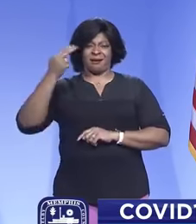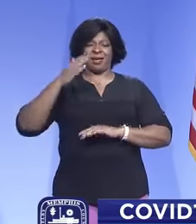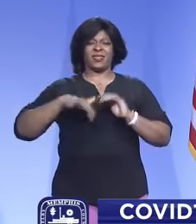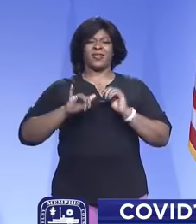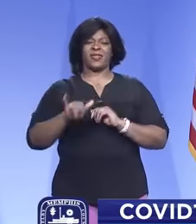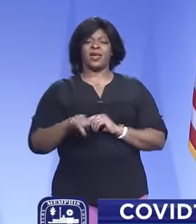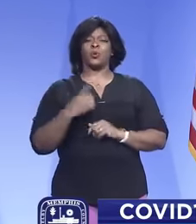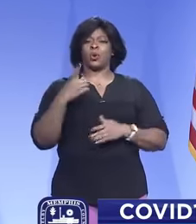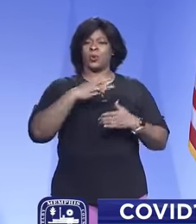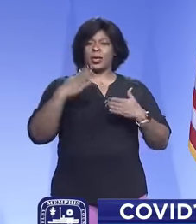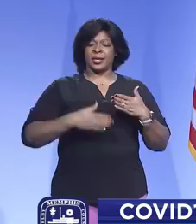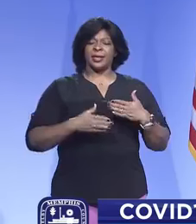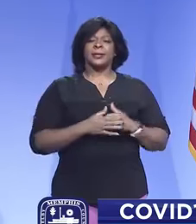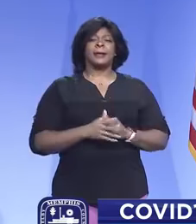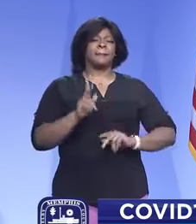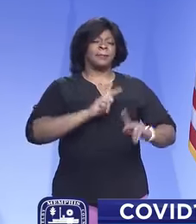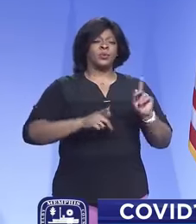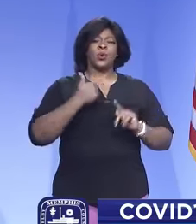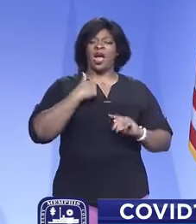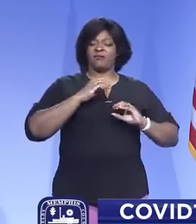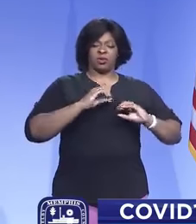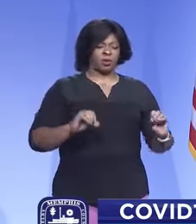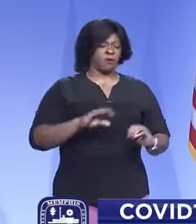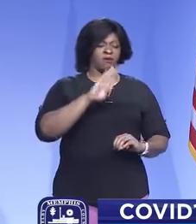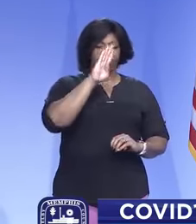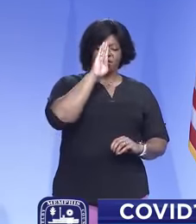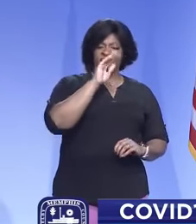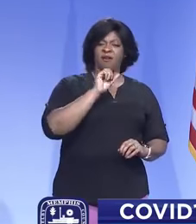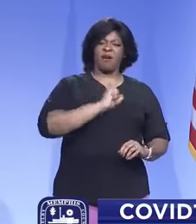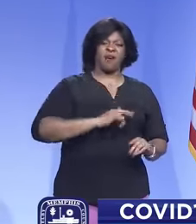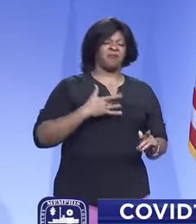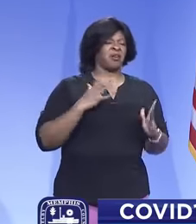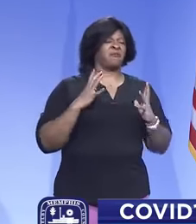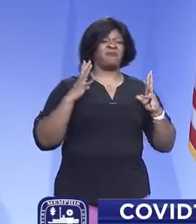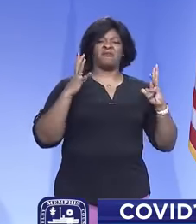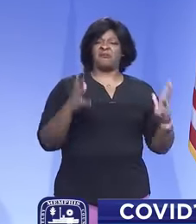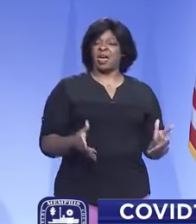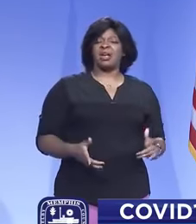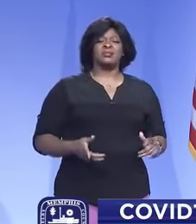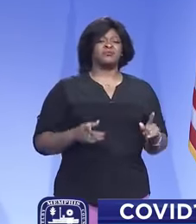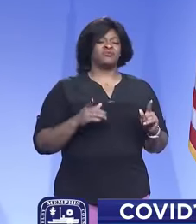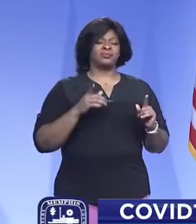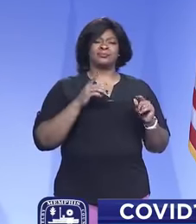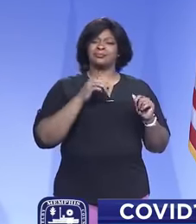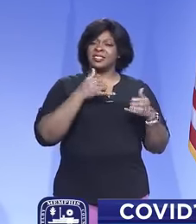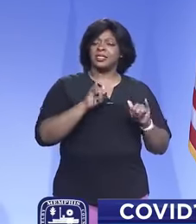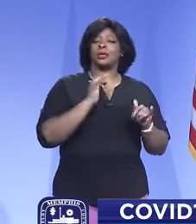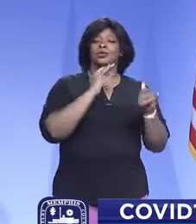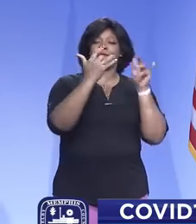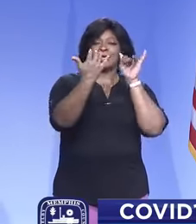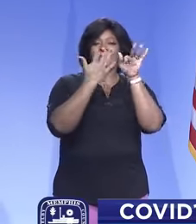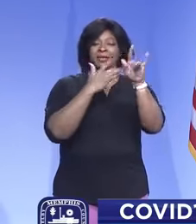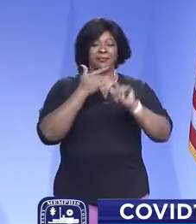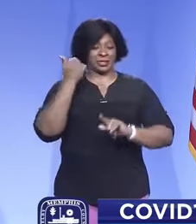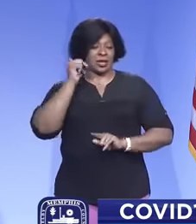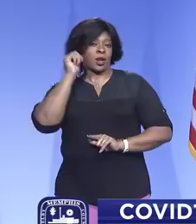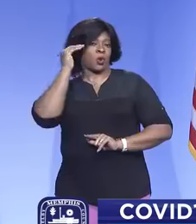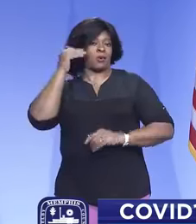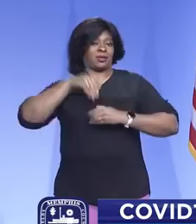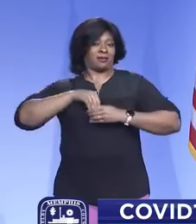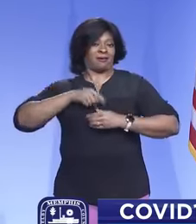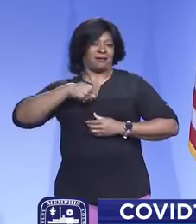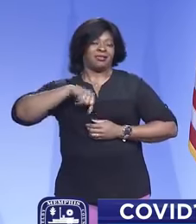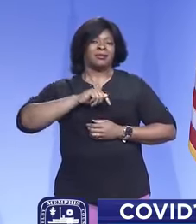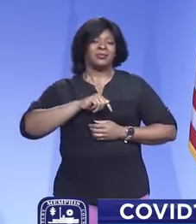that one weekend, of people who have no symptoms whatsoever who are able to transmit. When you see that happening,